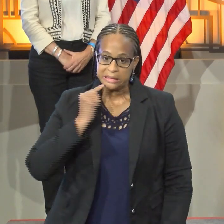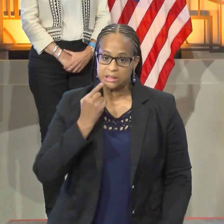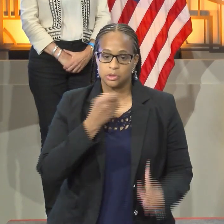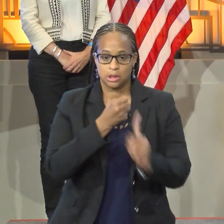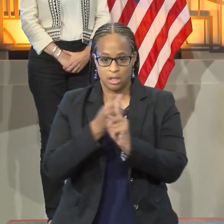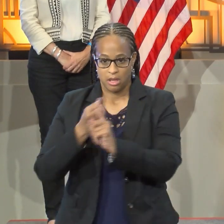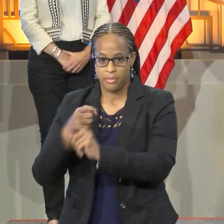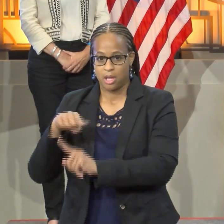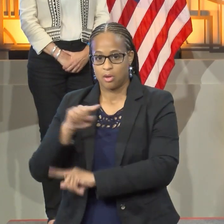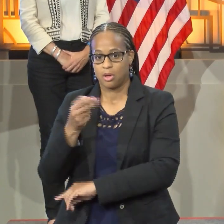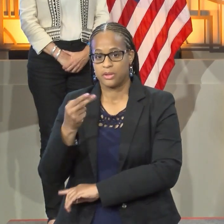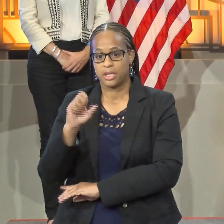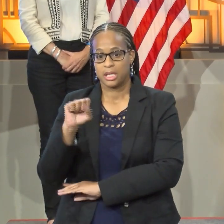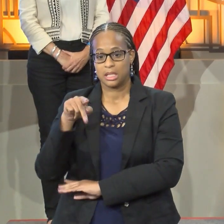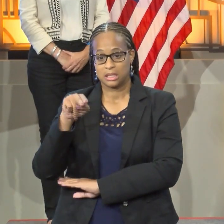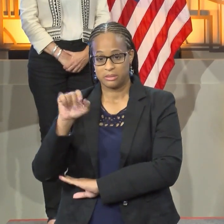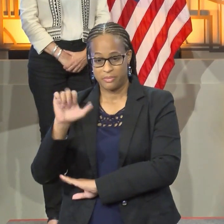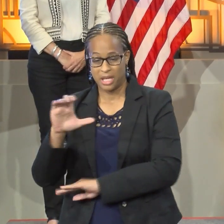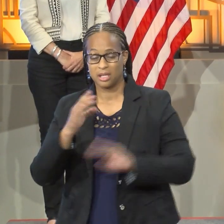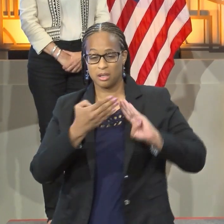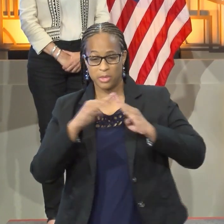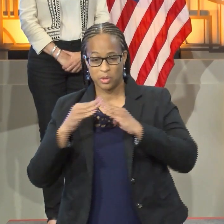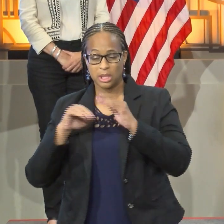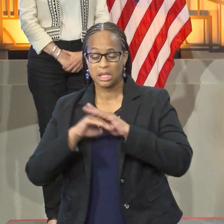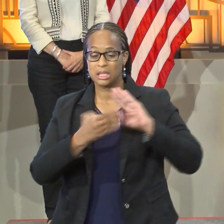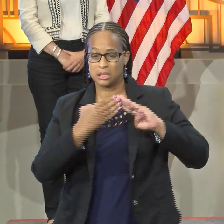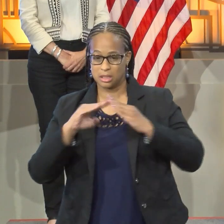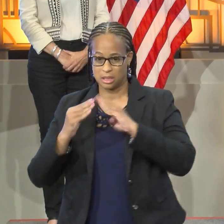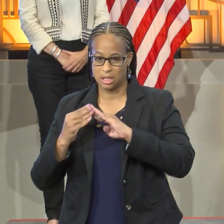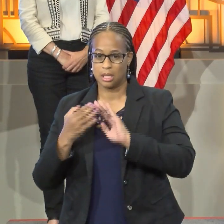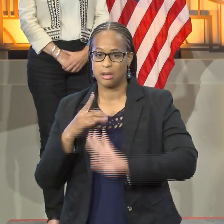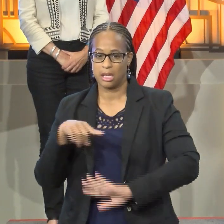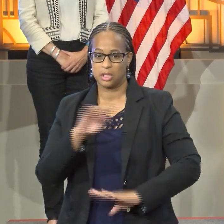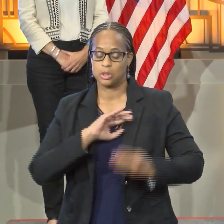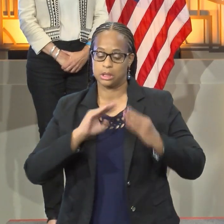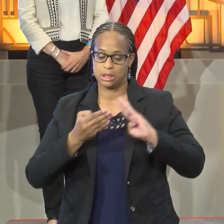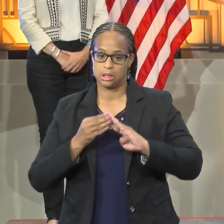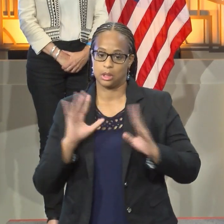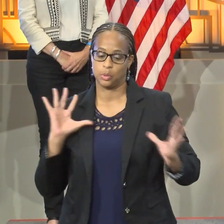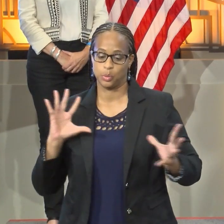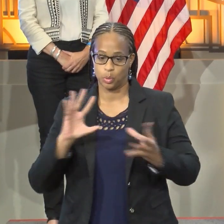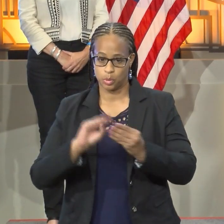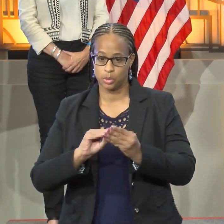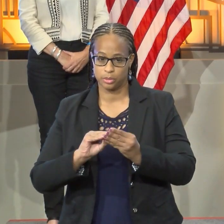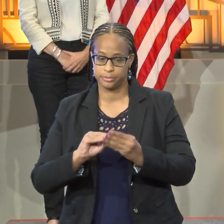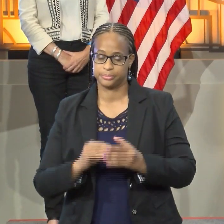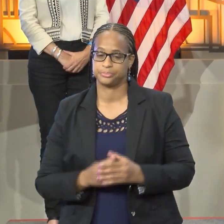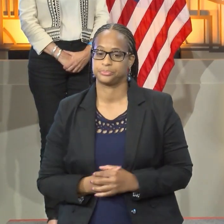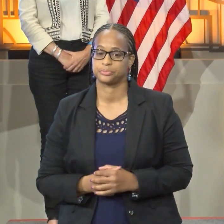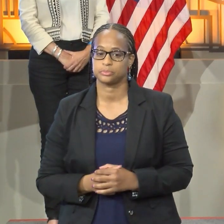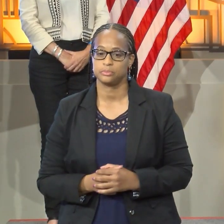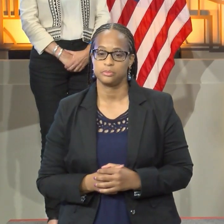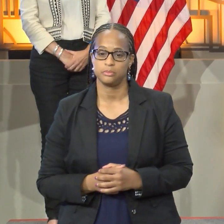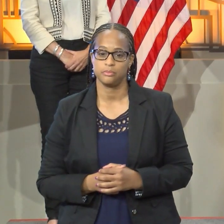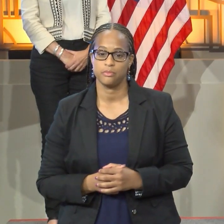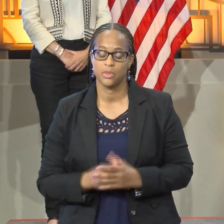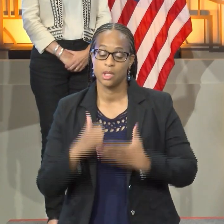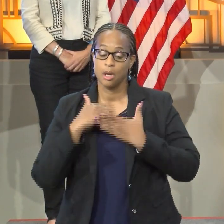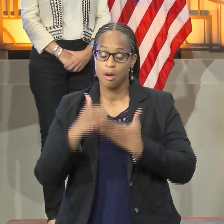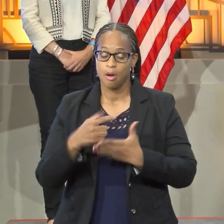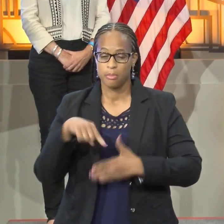impact on the Hispanic community and the city as a whole. To put this in